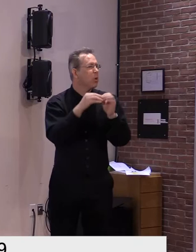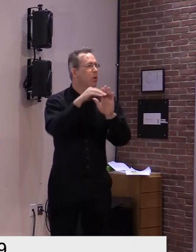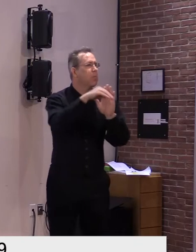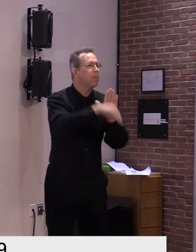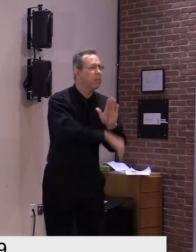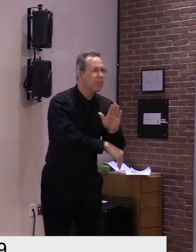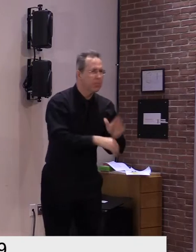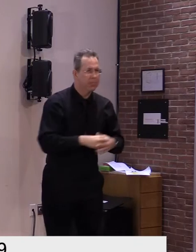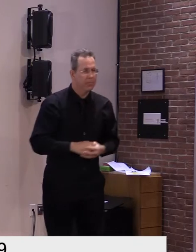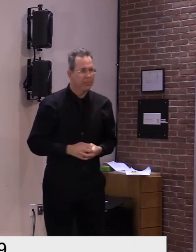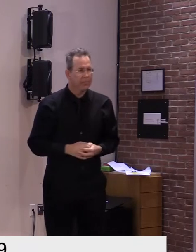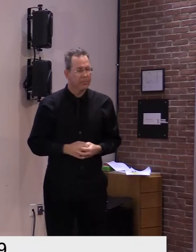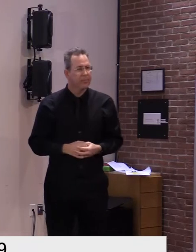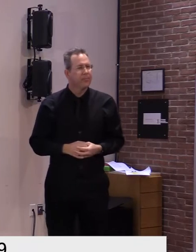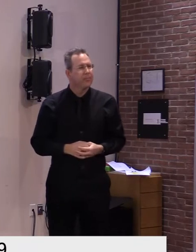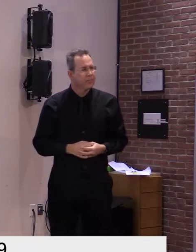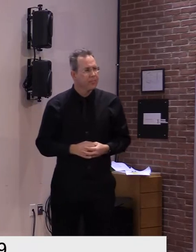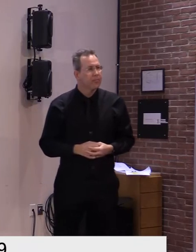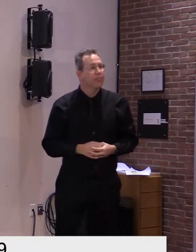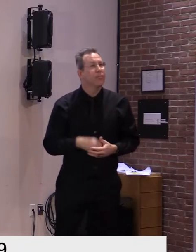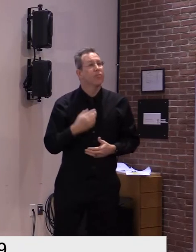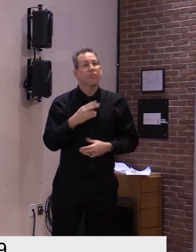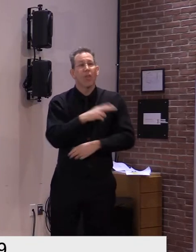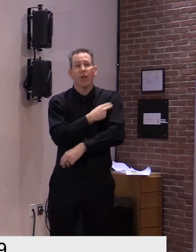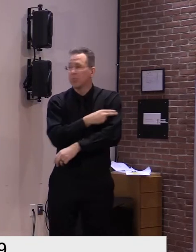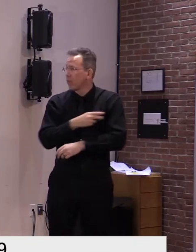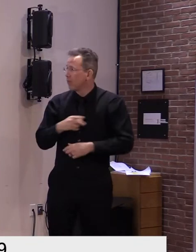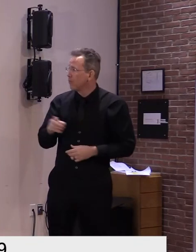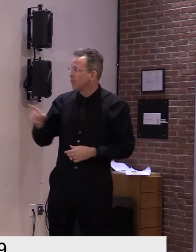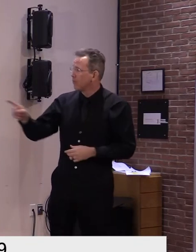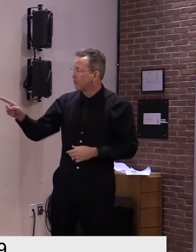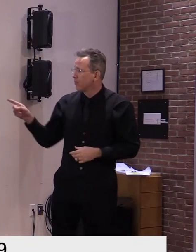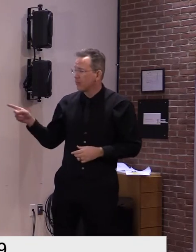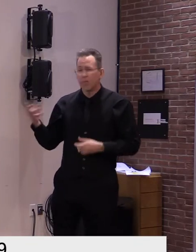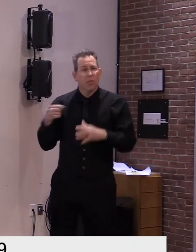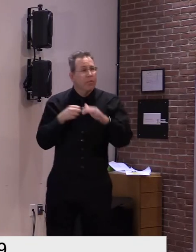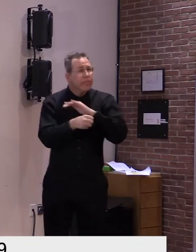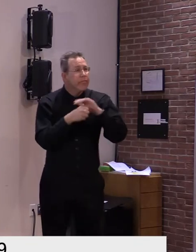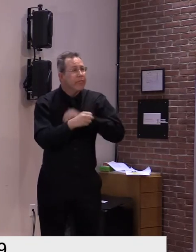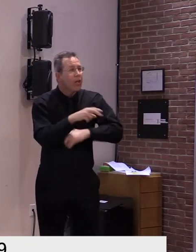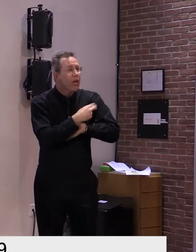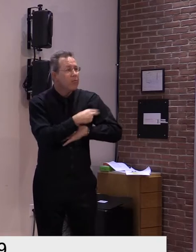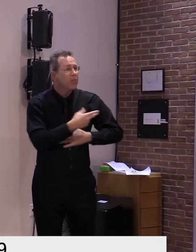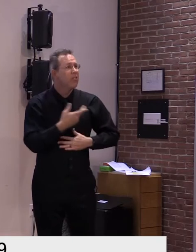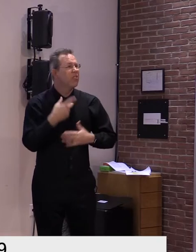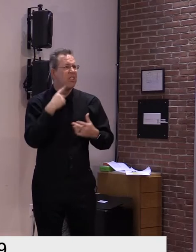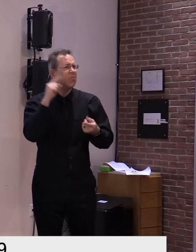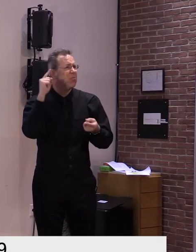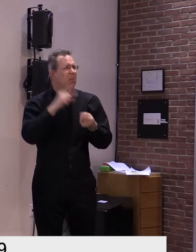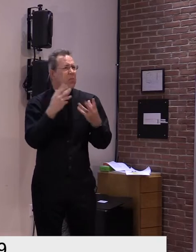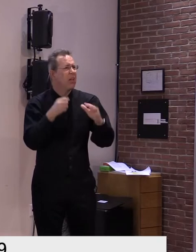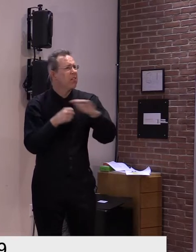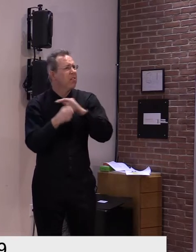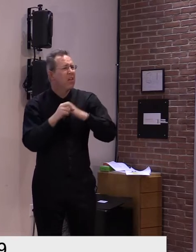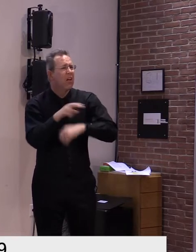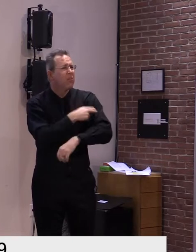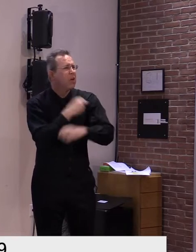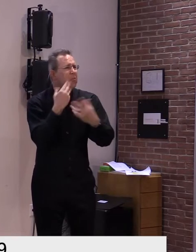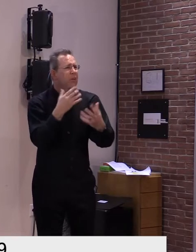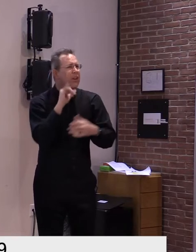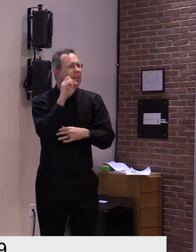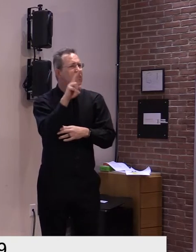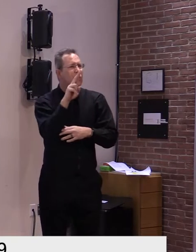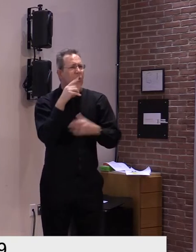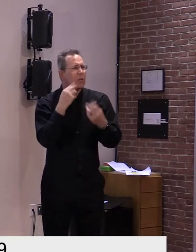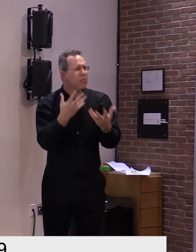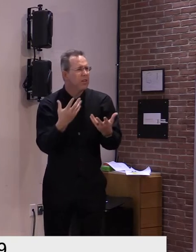Vermont's hospitalization metrics, we continue to see fewer people on average in the ICU with COVID-19, which is certainly an